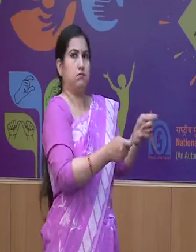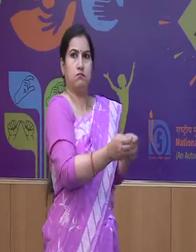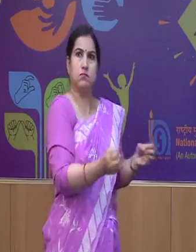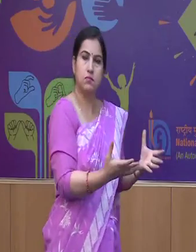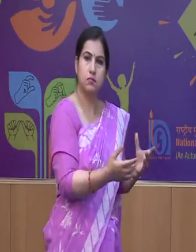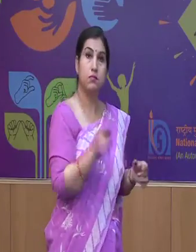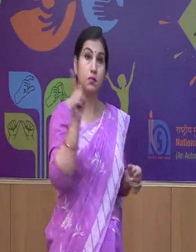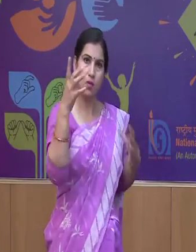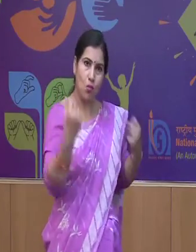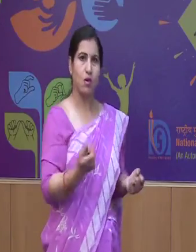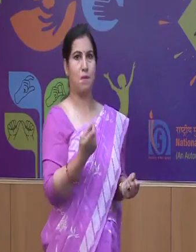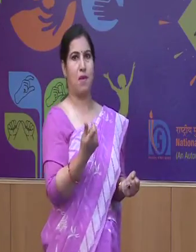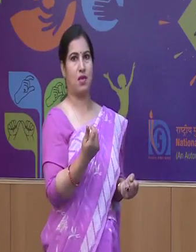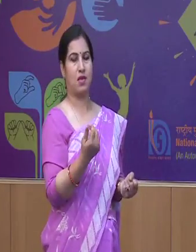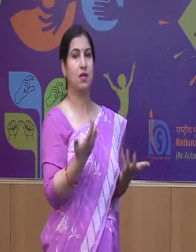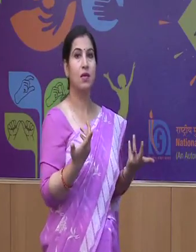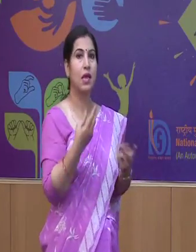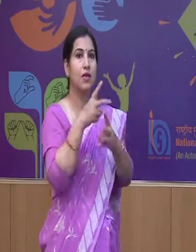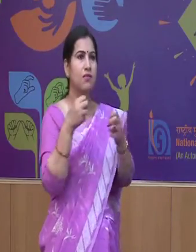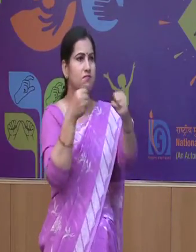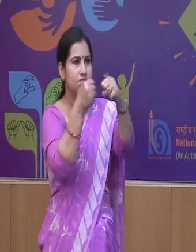They needed money to fight wars.